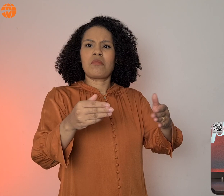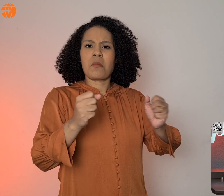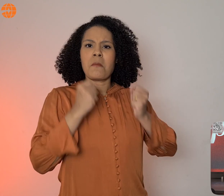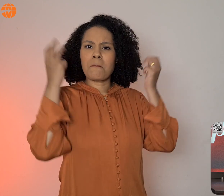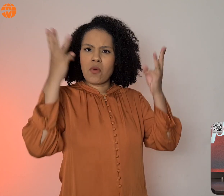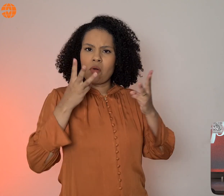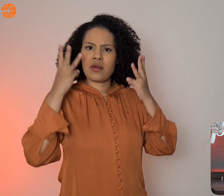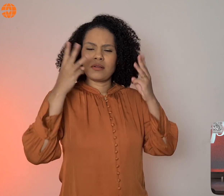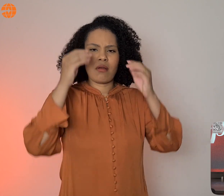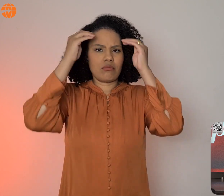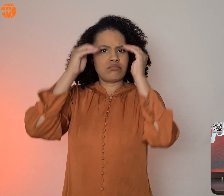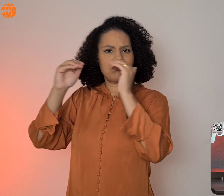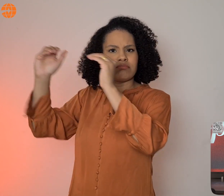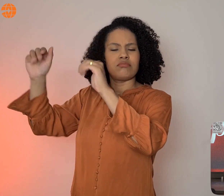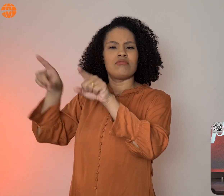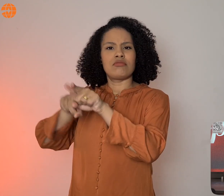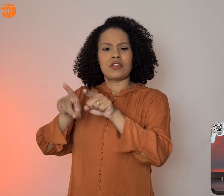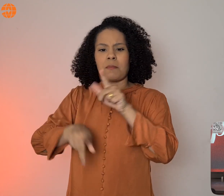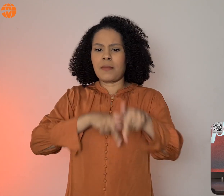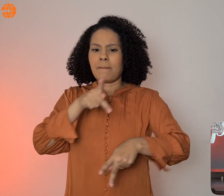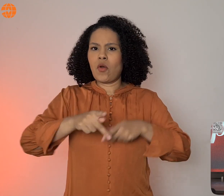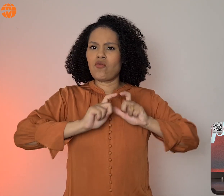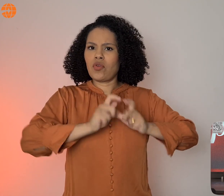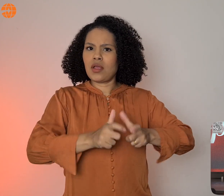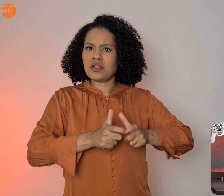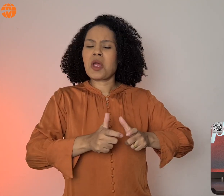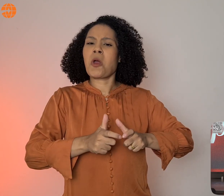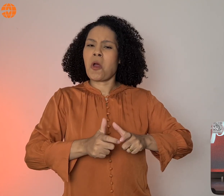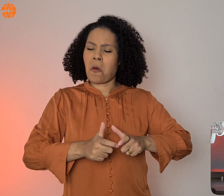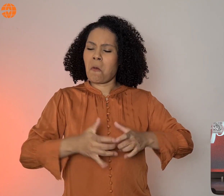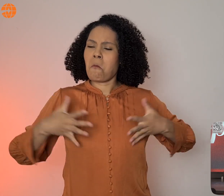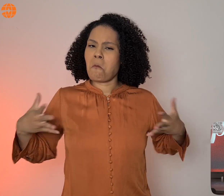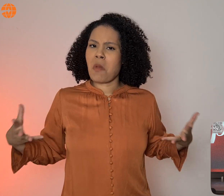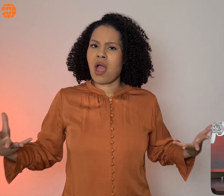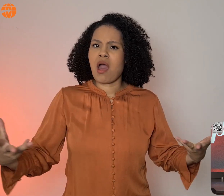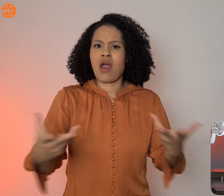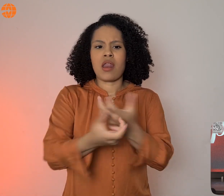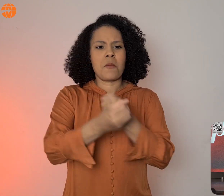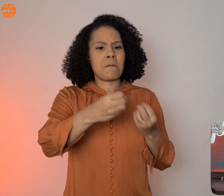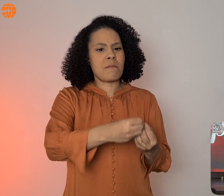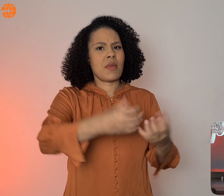caminhos a Moisés e os seus feitos aos And israelitas. God did amazing miracles to that